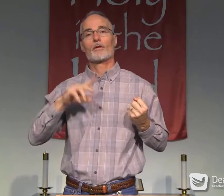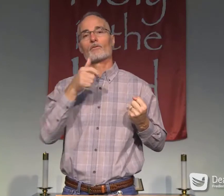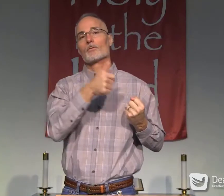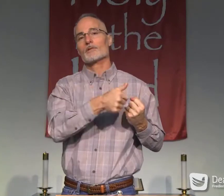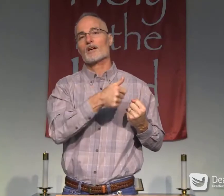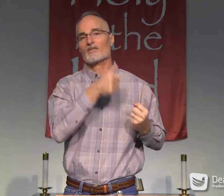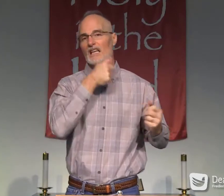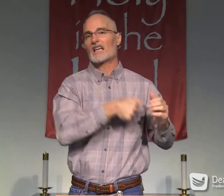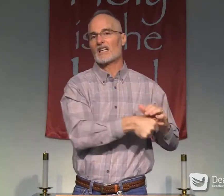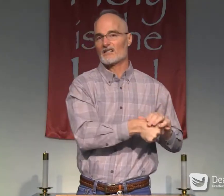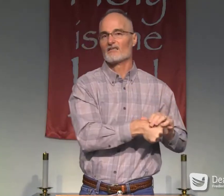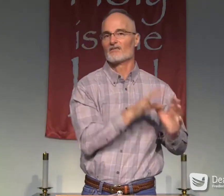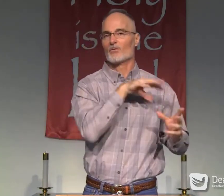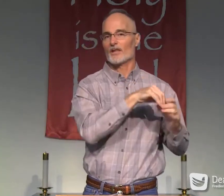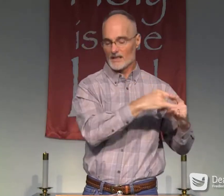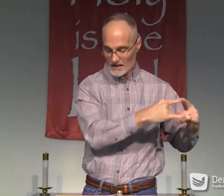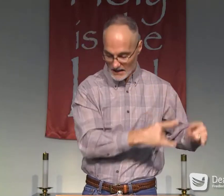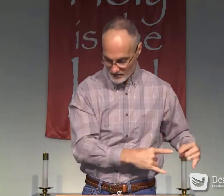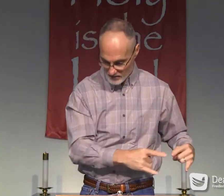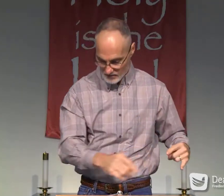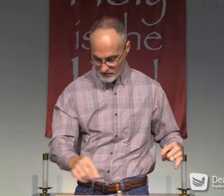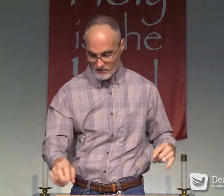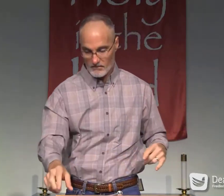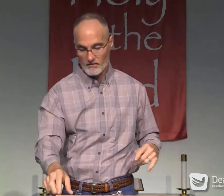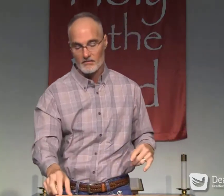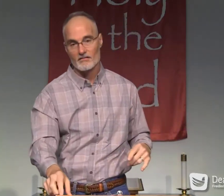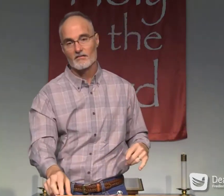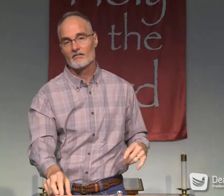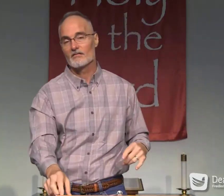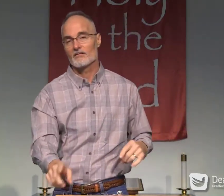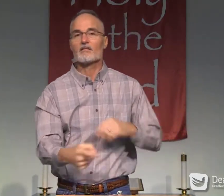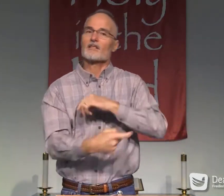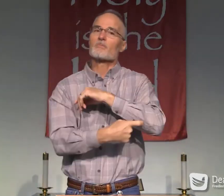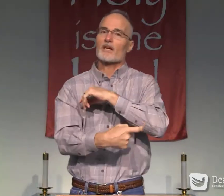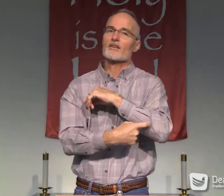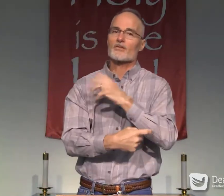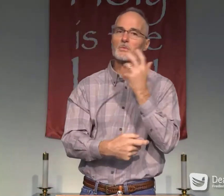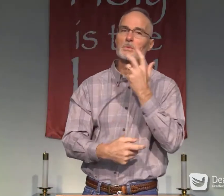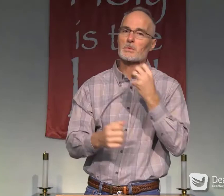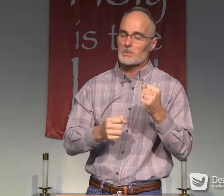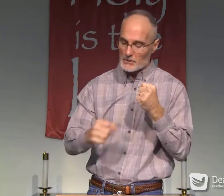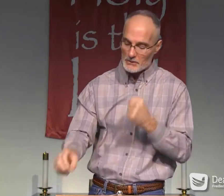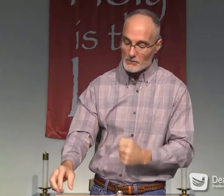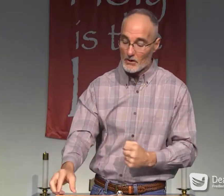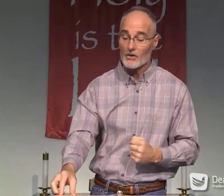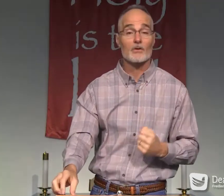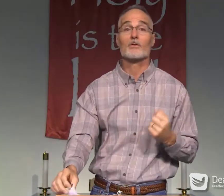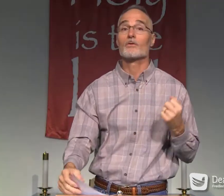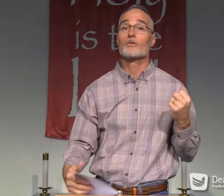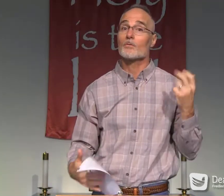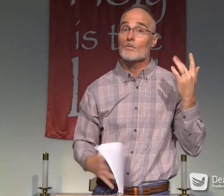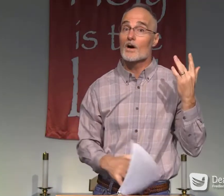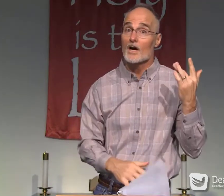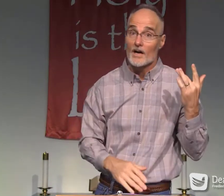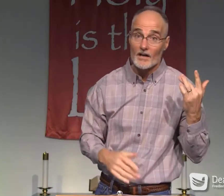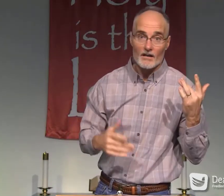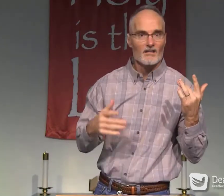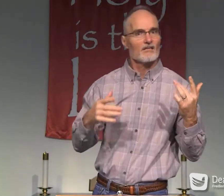and he went ahead and took some clothing for himself and hid it in his tent. I mean, the temptation was